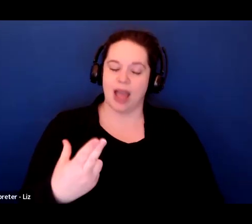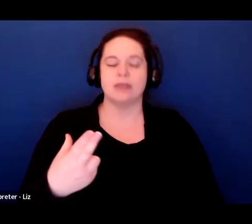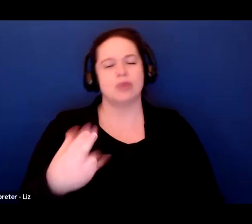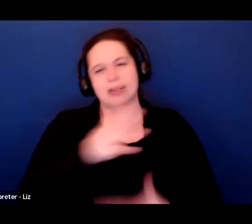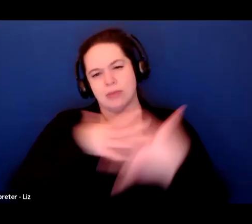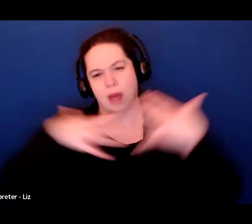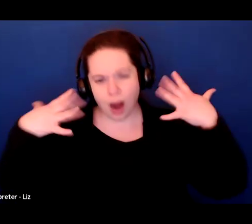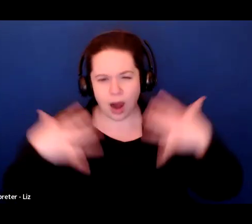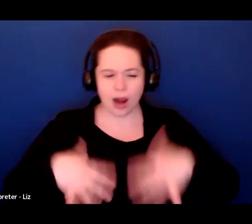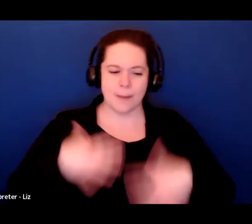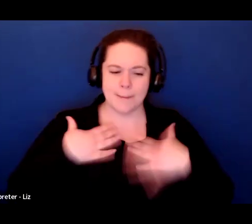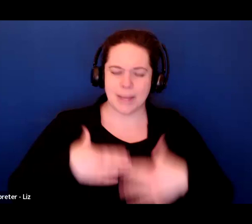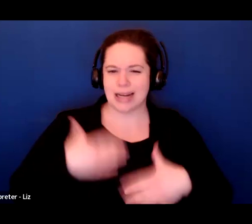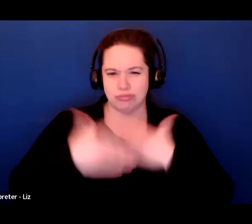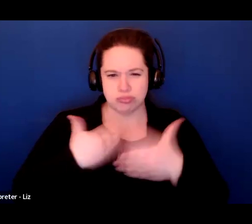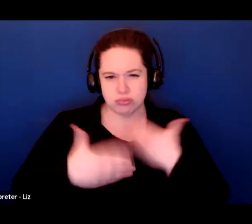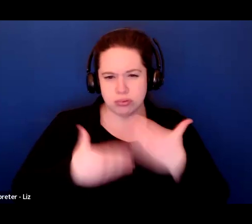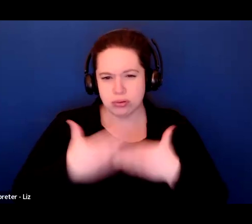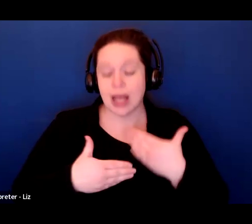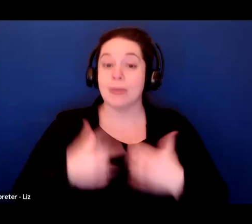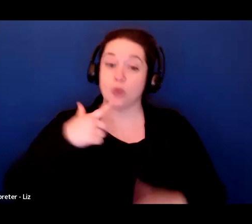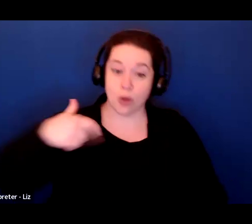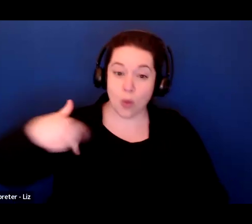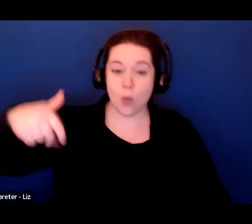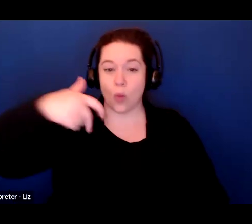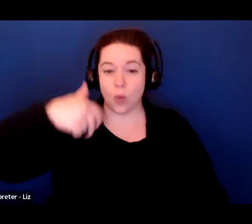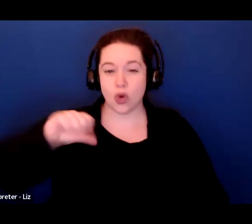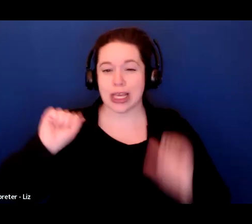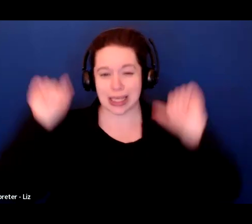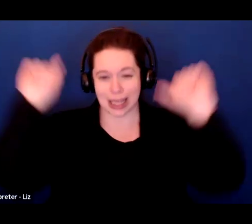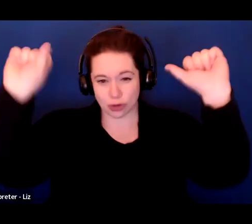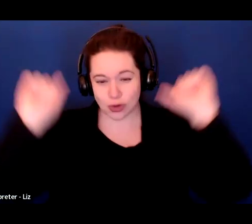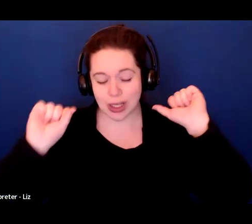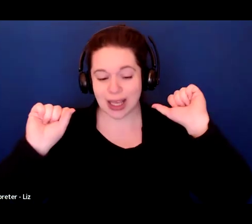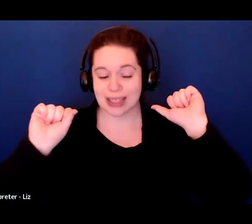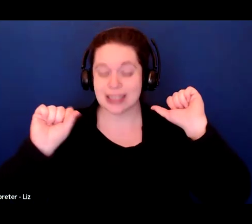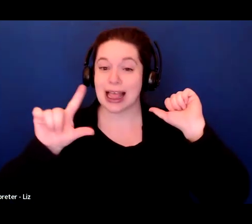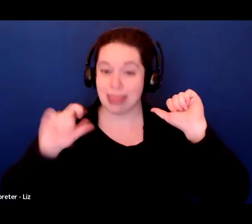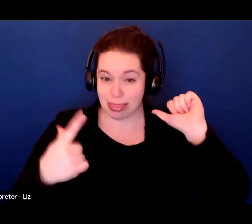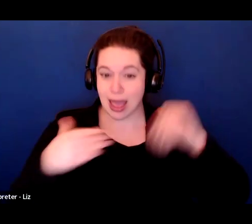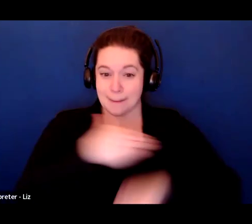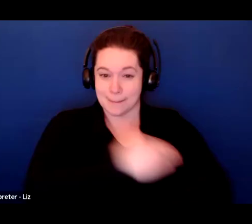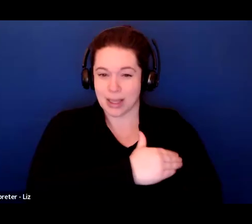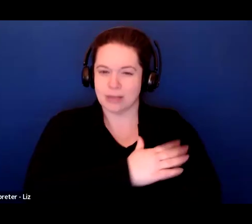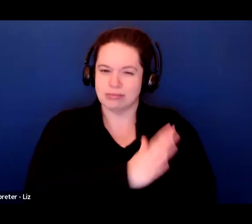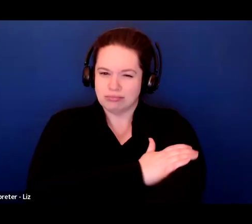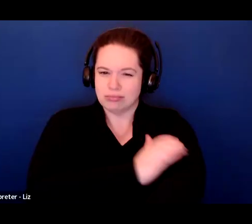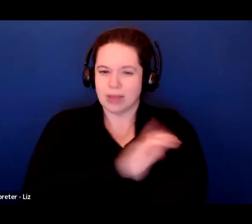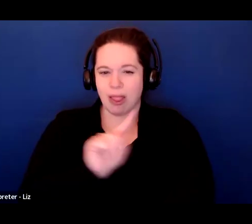through your body, but when you're up walking and you're exercising, the muscles in your legs, especially in your